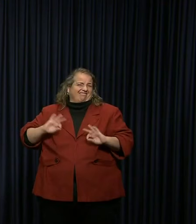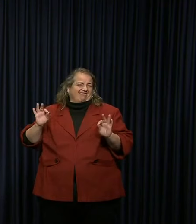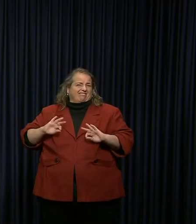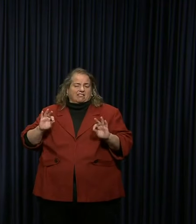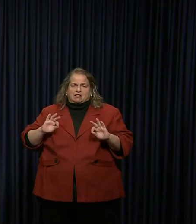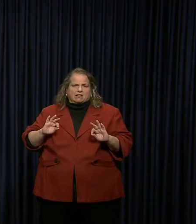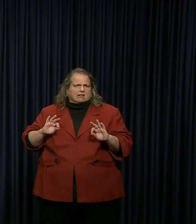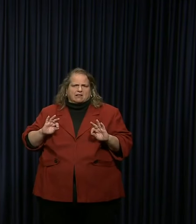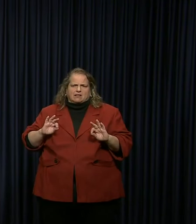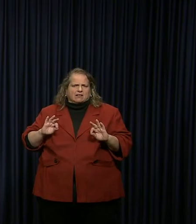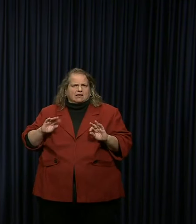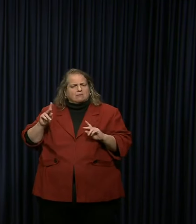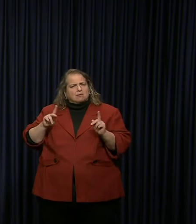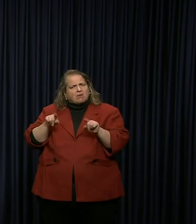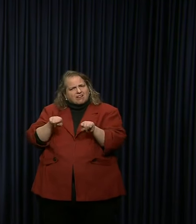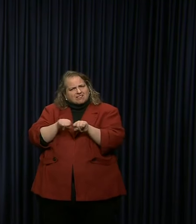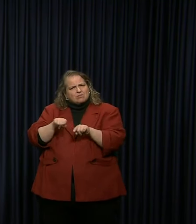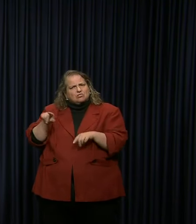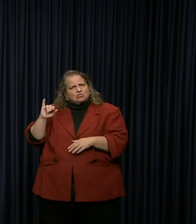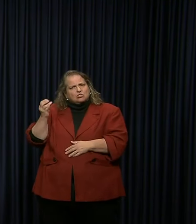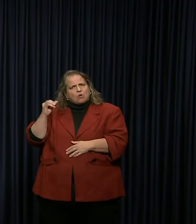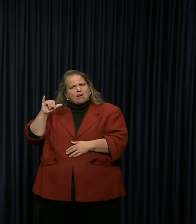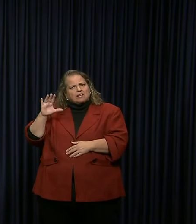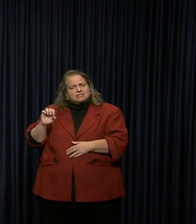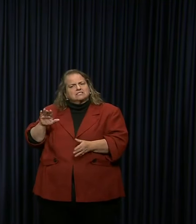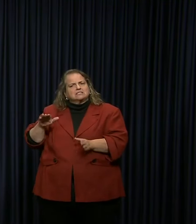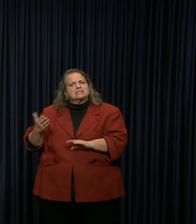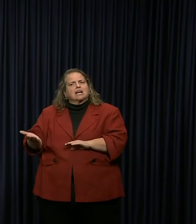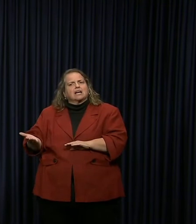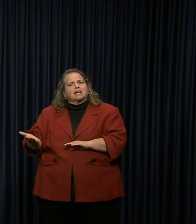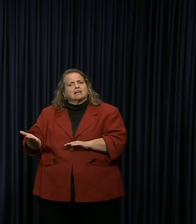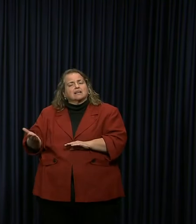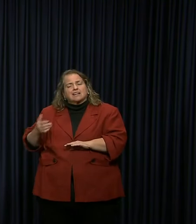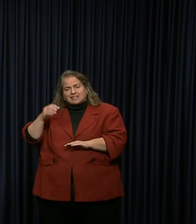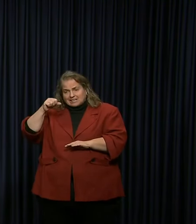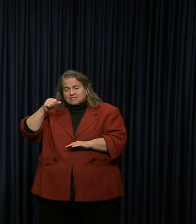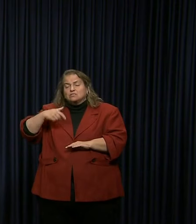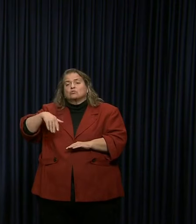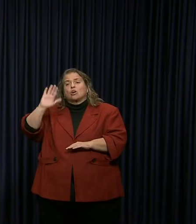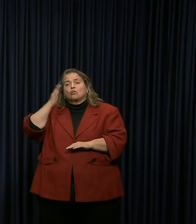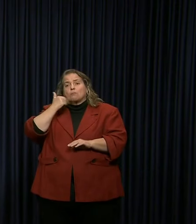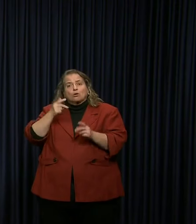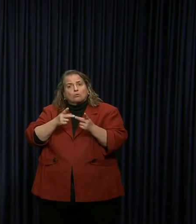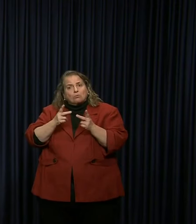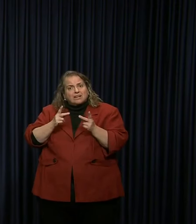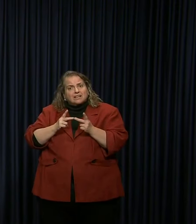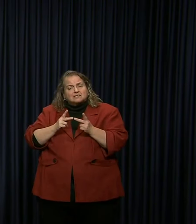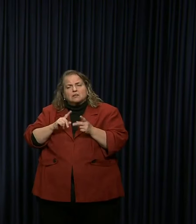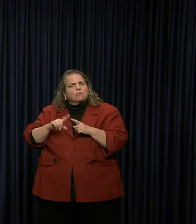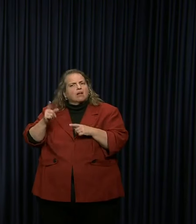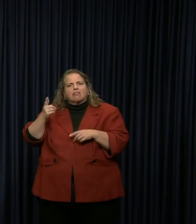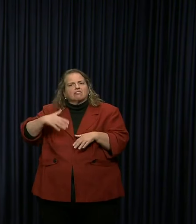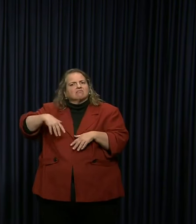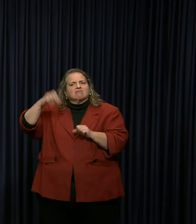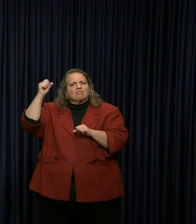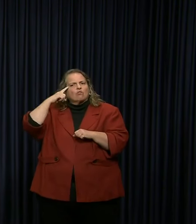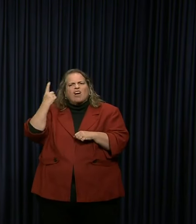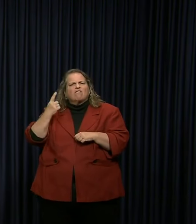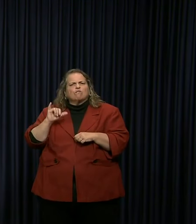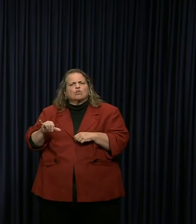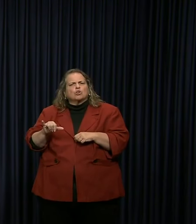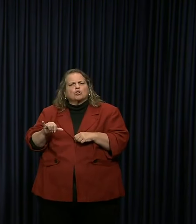like Joyce are taken from us, and while she has gone to a better place, they're taken from us here on earth forever. That